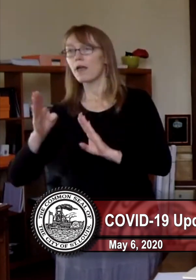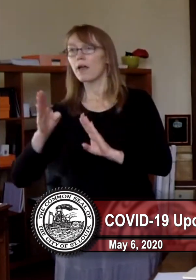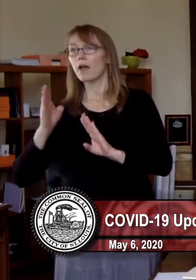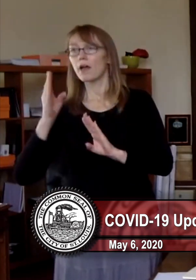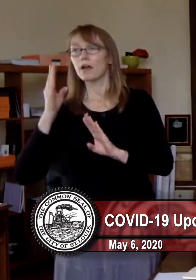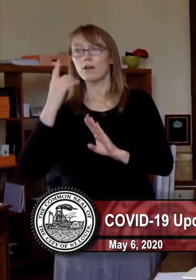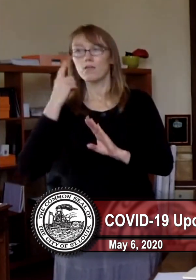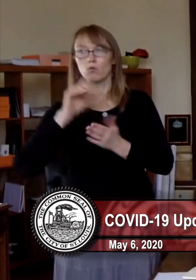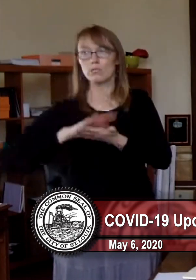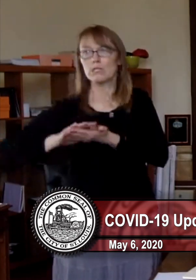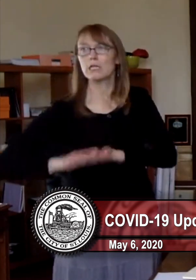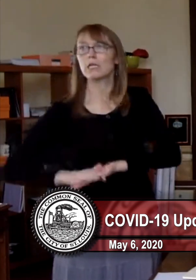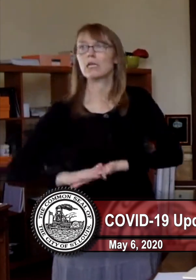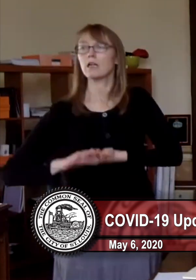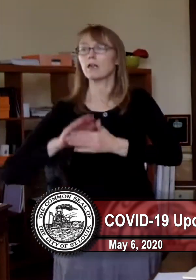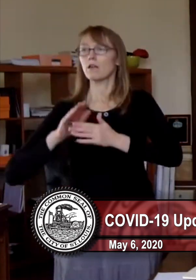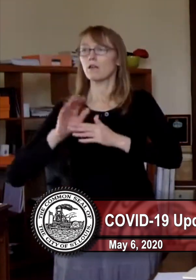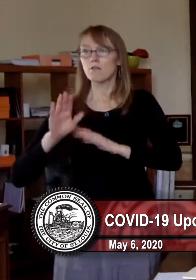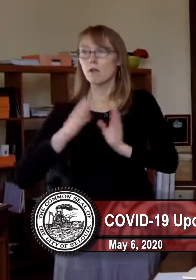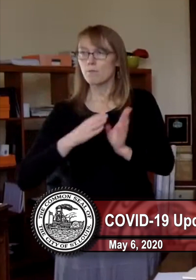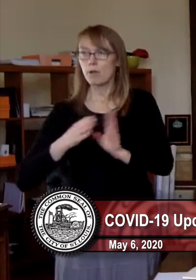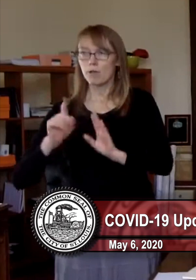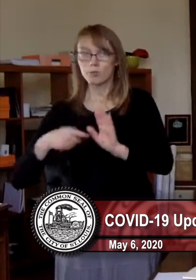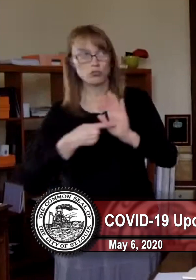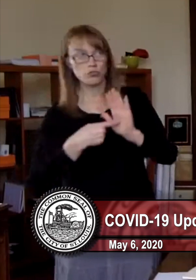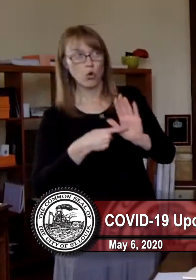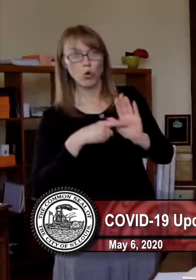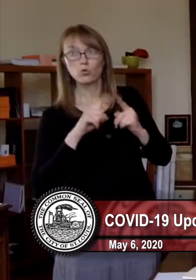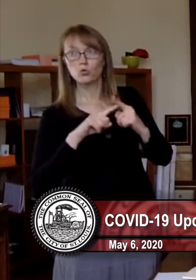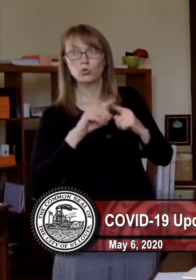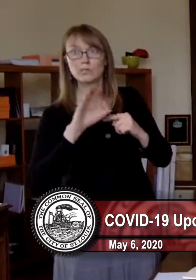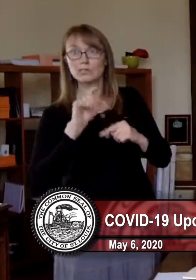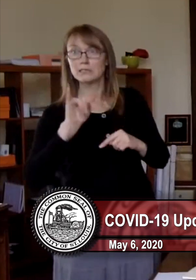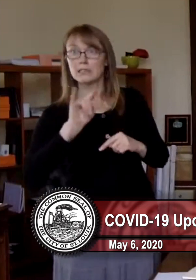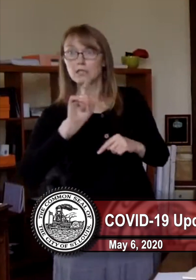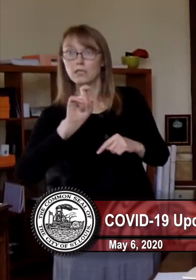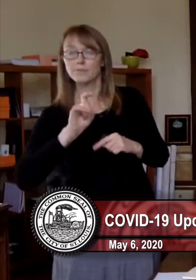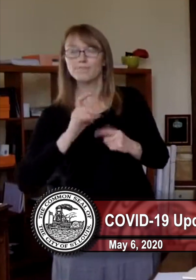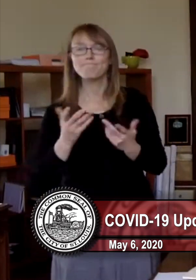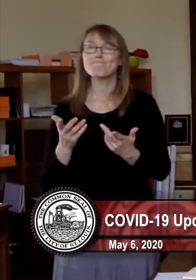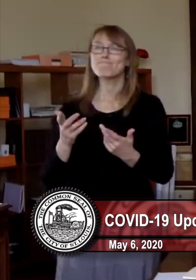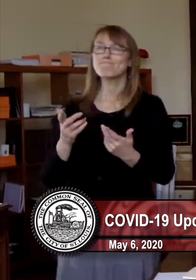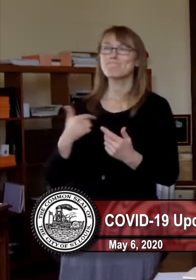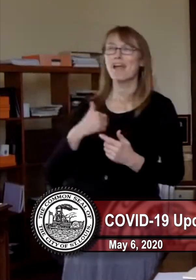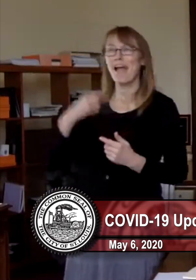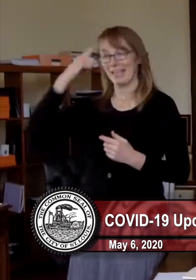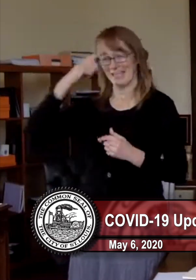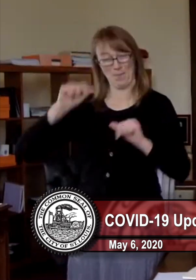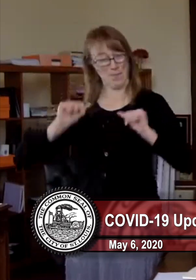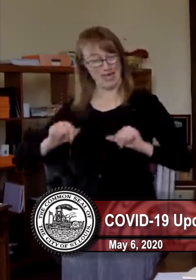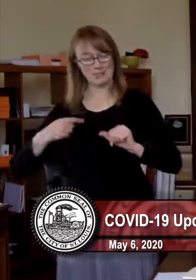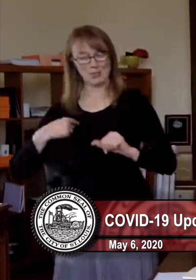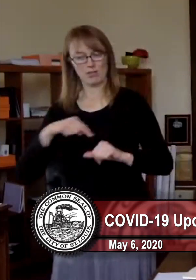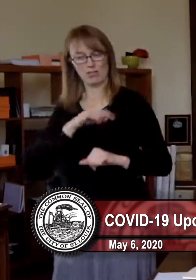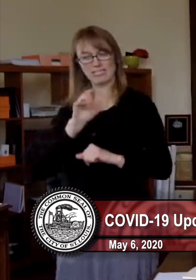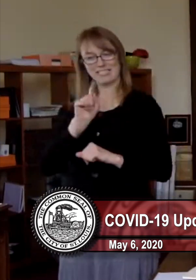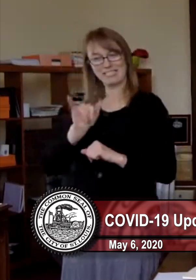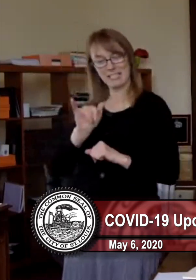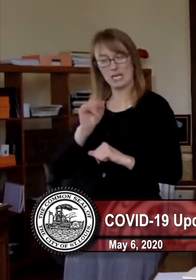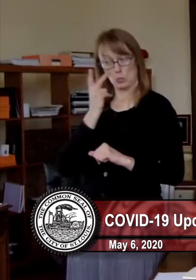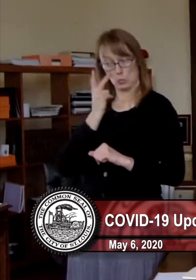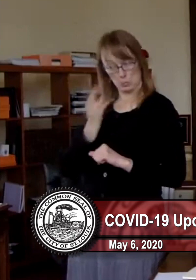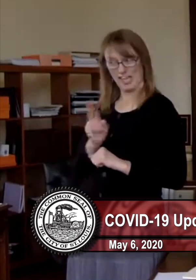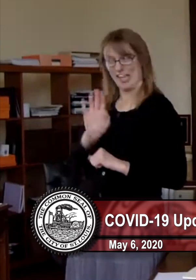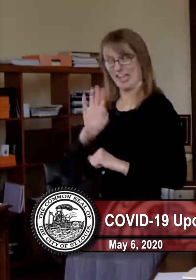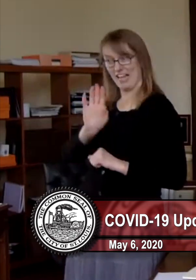order to have to reopen? Well, I don't think you'd look at every business and what their plan is. So what we're doing is